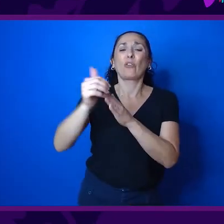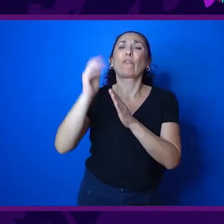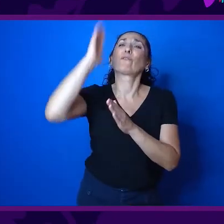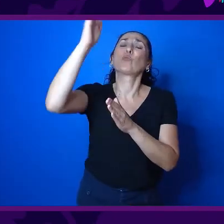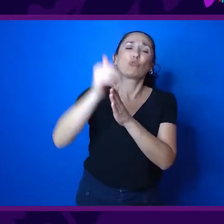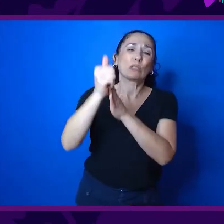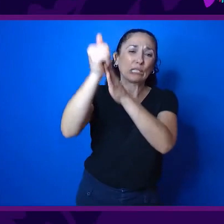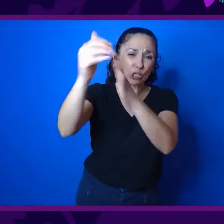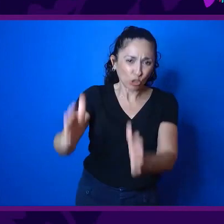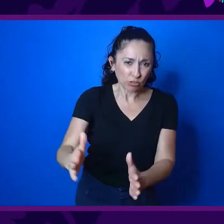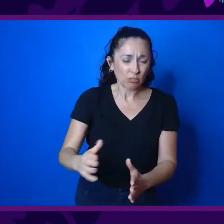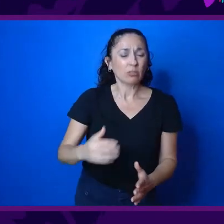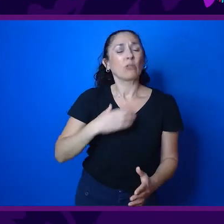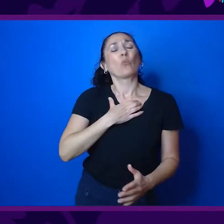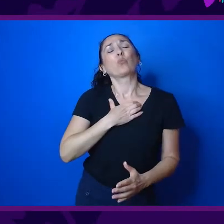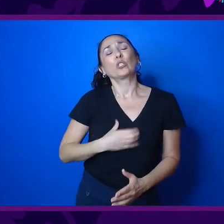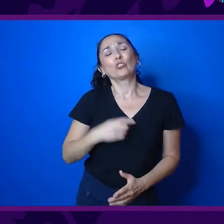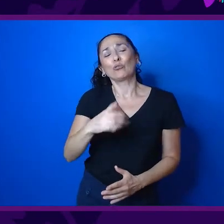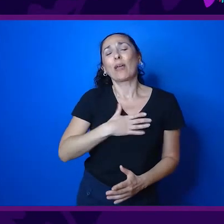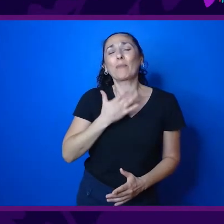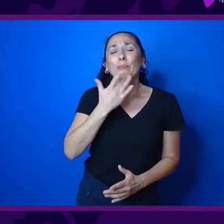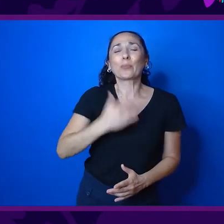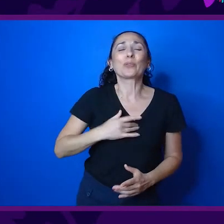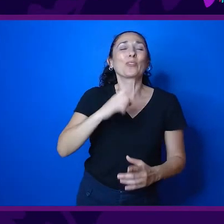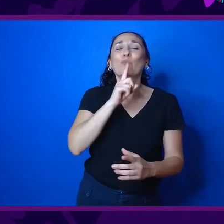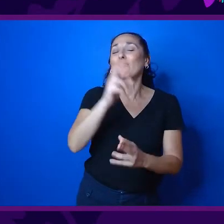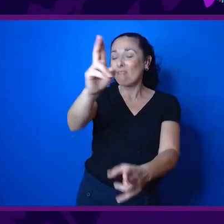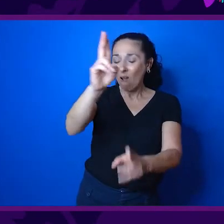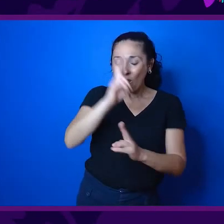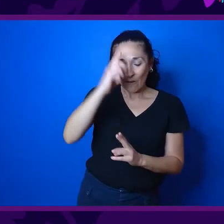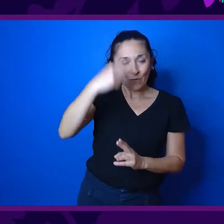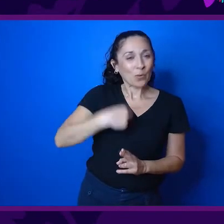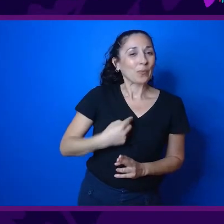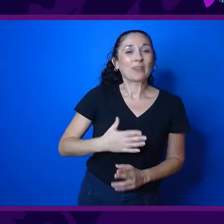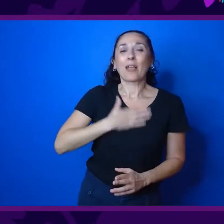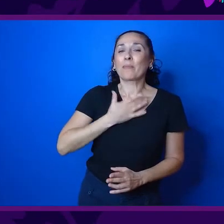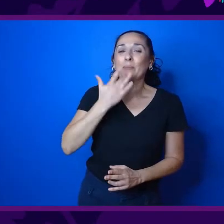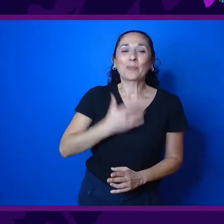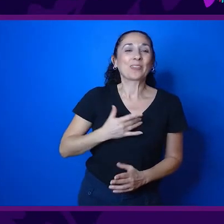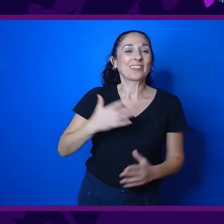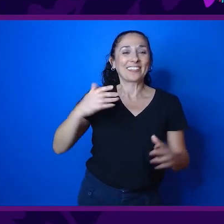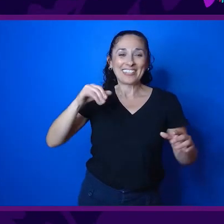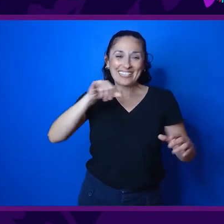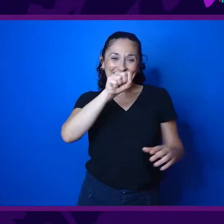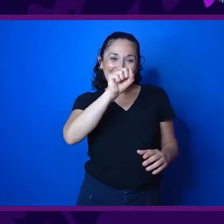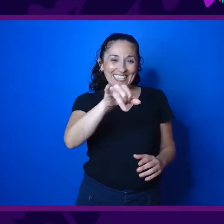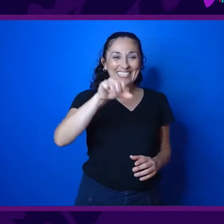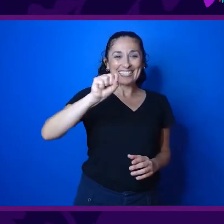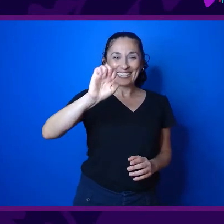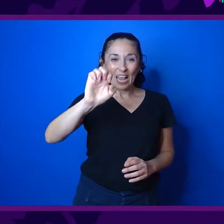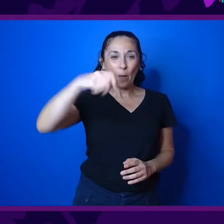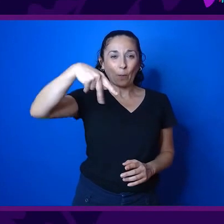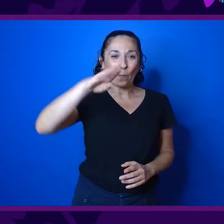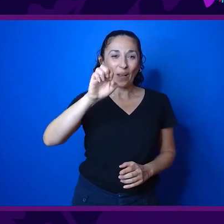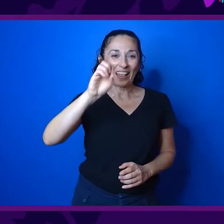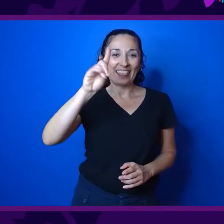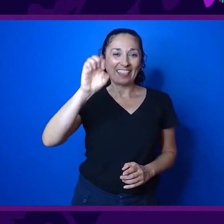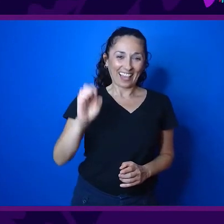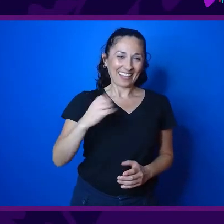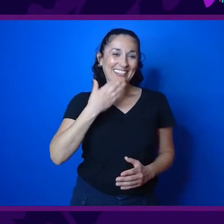wish you a feliz cumpleaños, Dolores. Muchas gracias. Sí se puede.